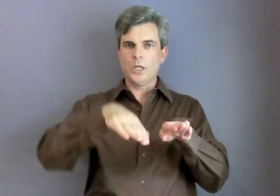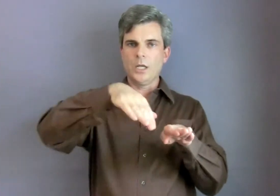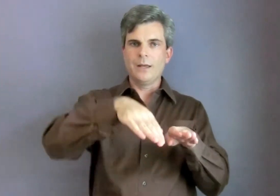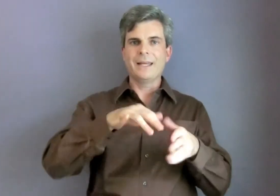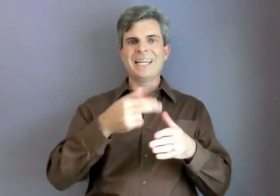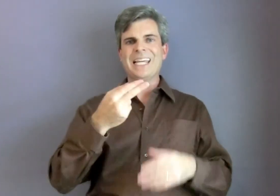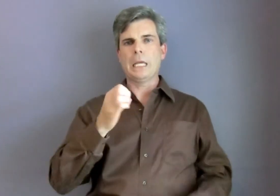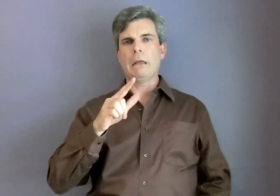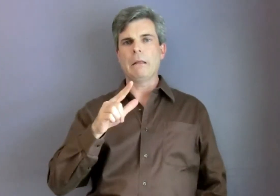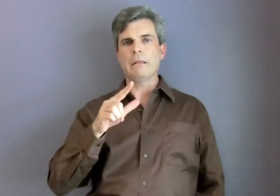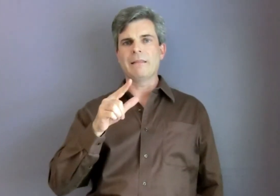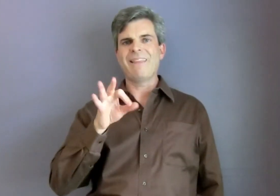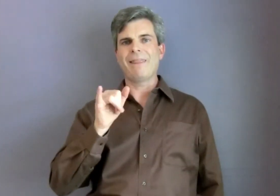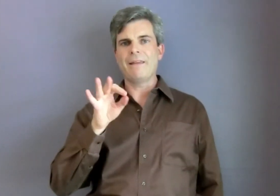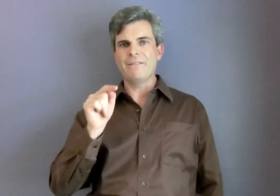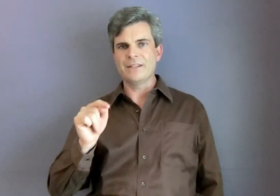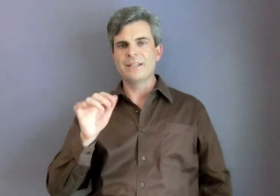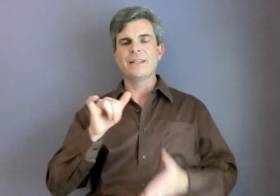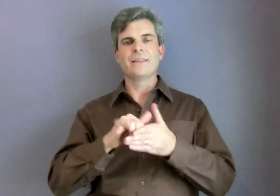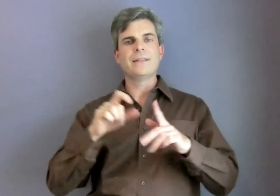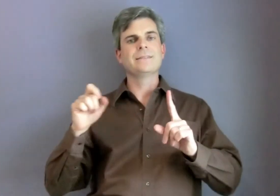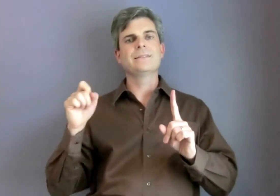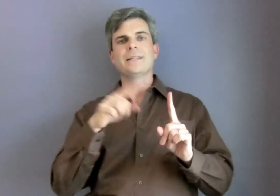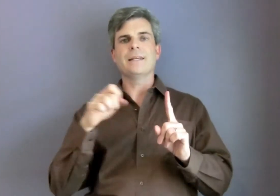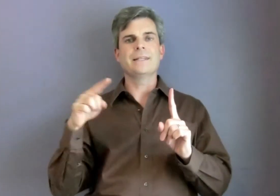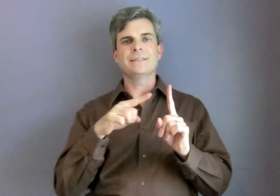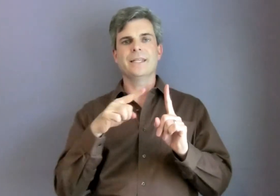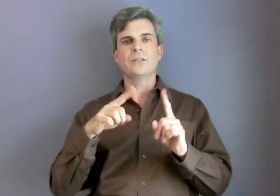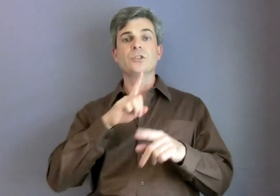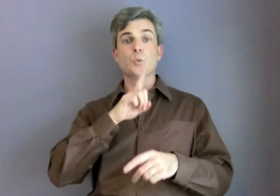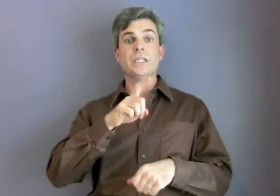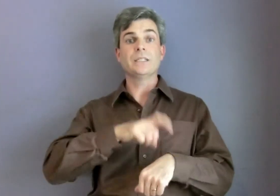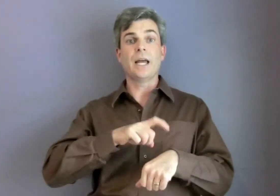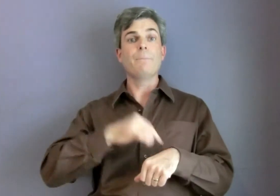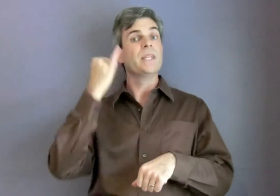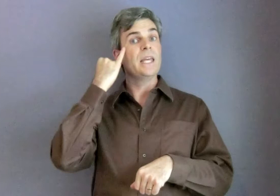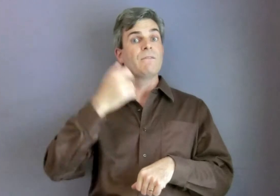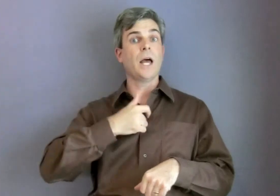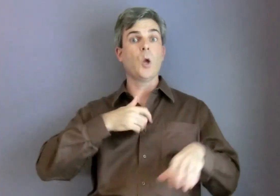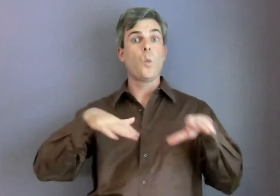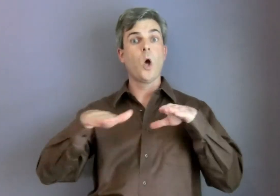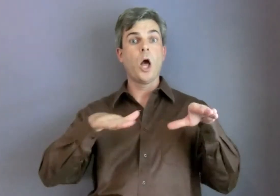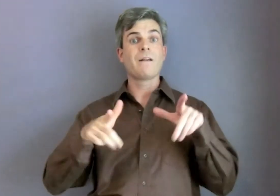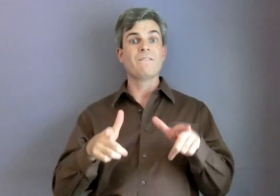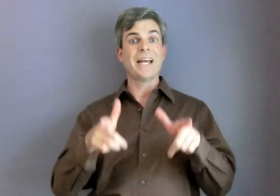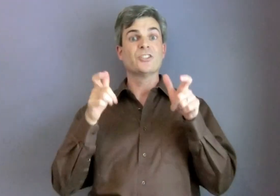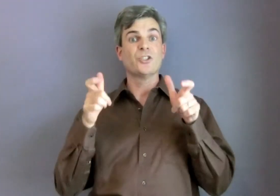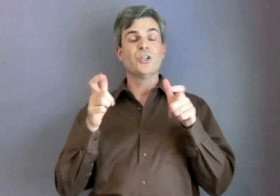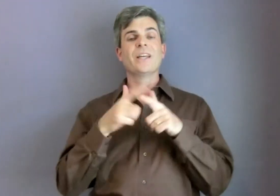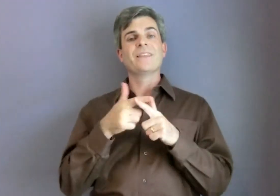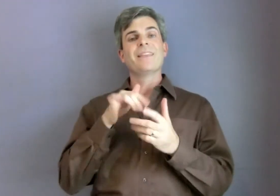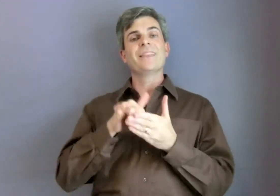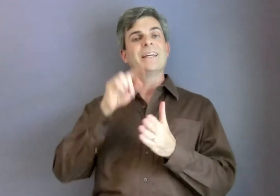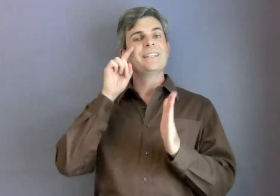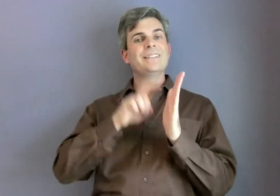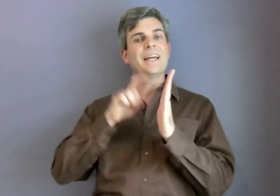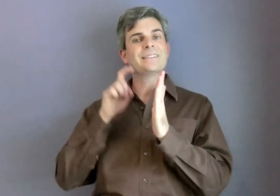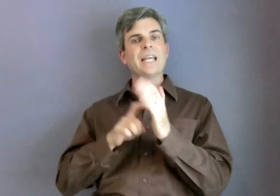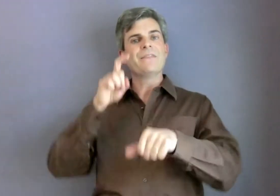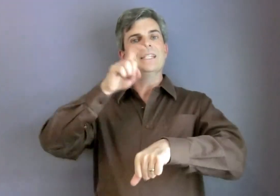time. It's sending signals in real time. And if you walk faster, if I walk faster, it detects what's called the time interval, which is the interval